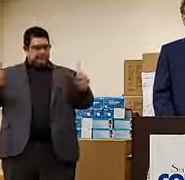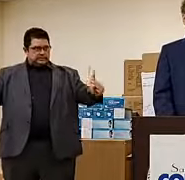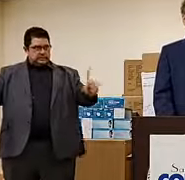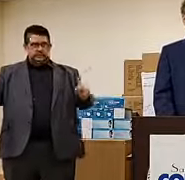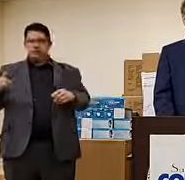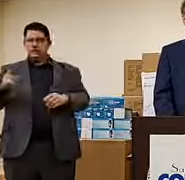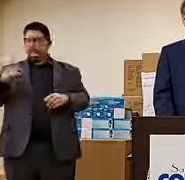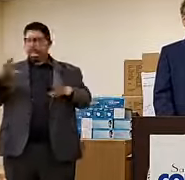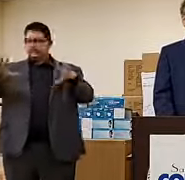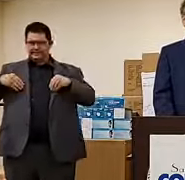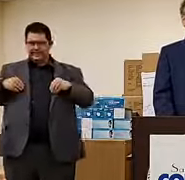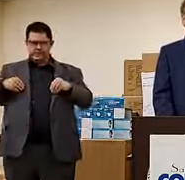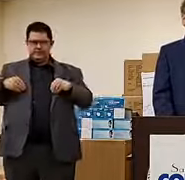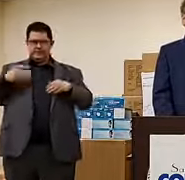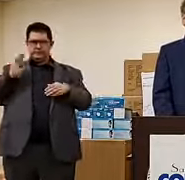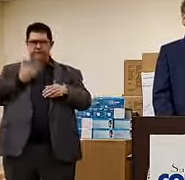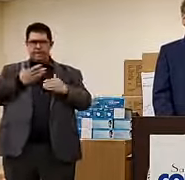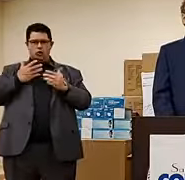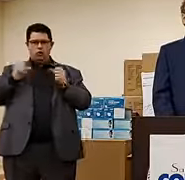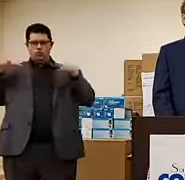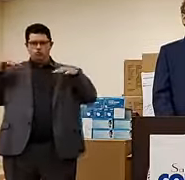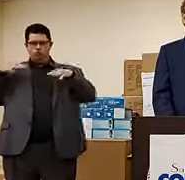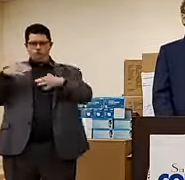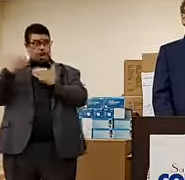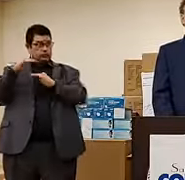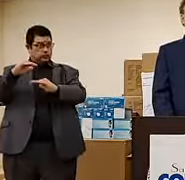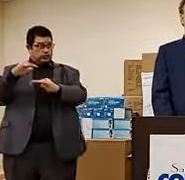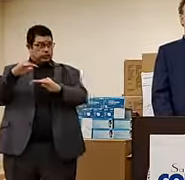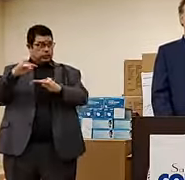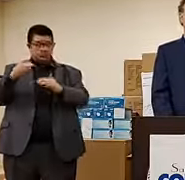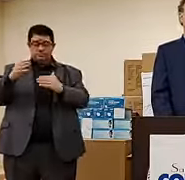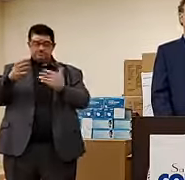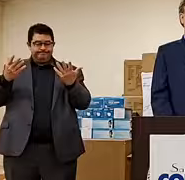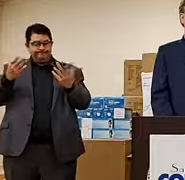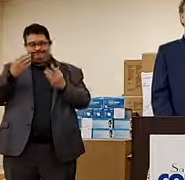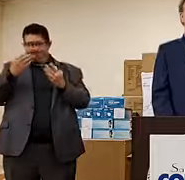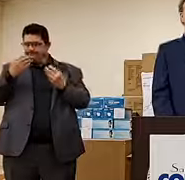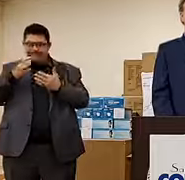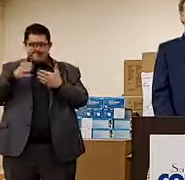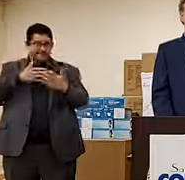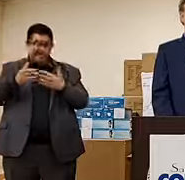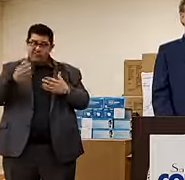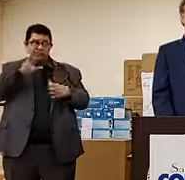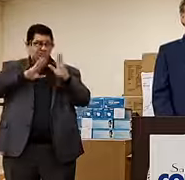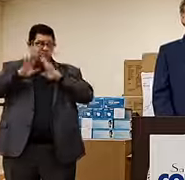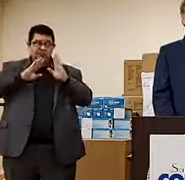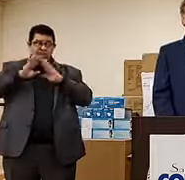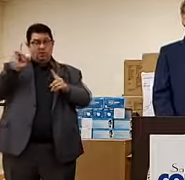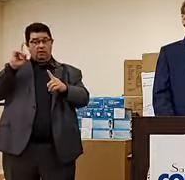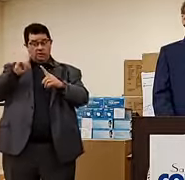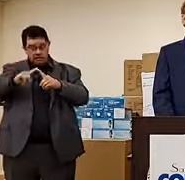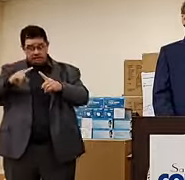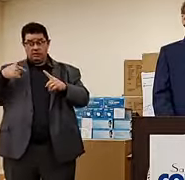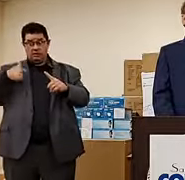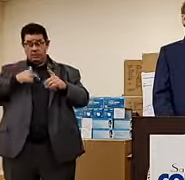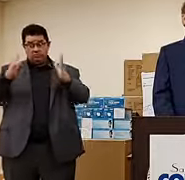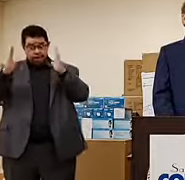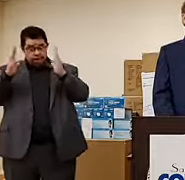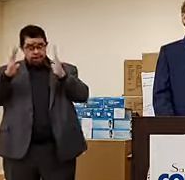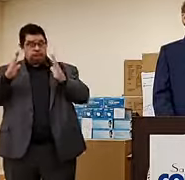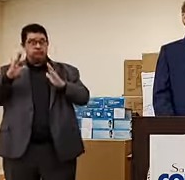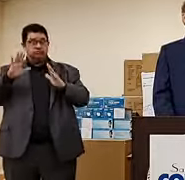have exceptions of our crowd restrictions, however frustrating they may be, until we have those exceptions, COVID will continue to spread in